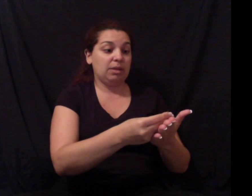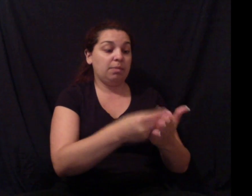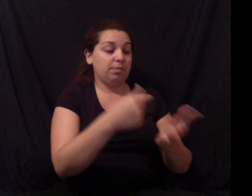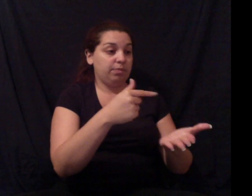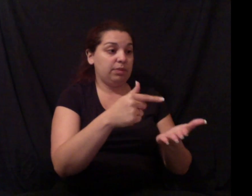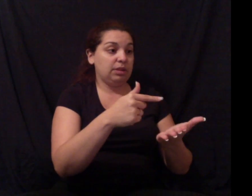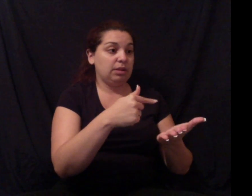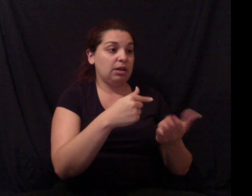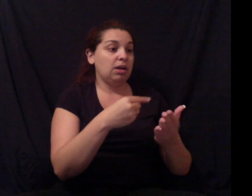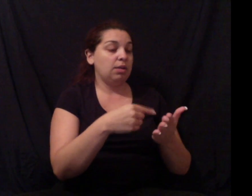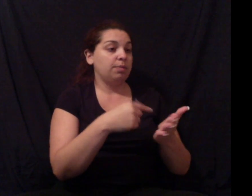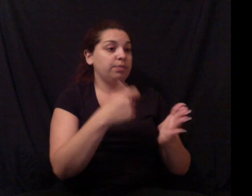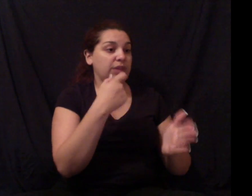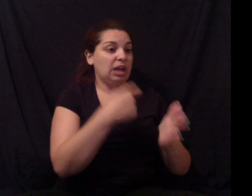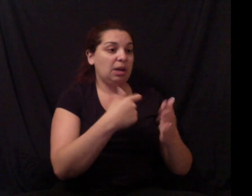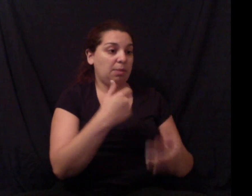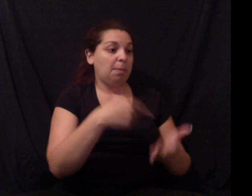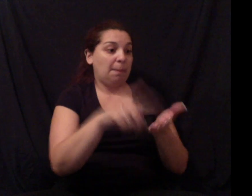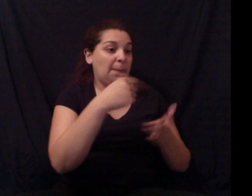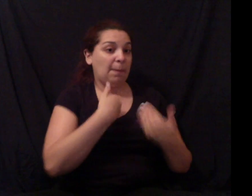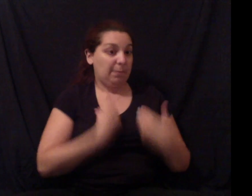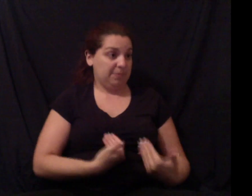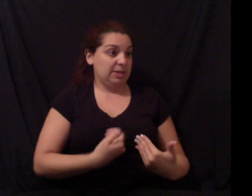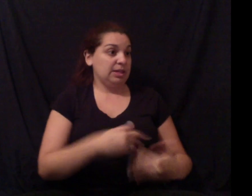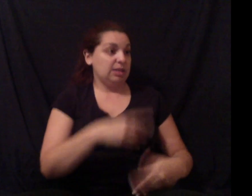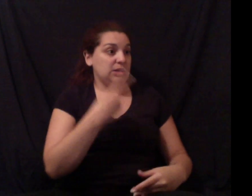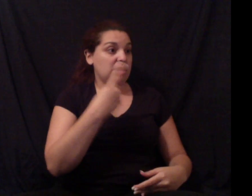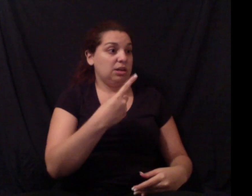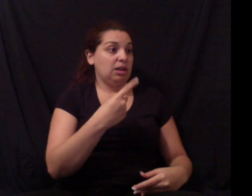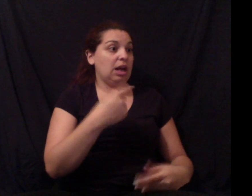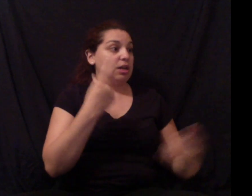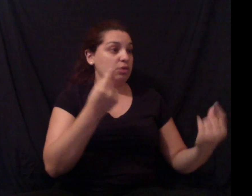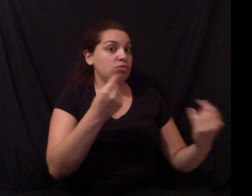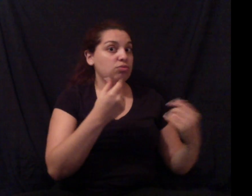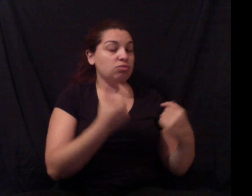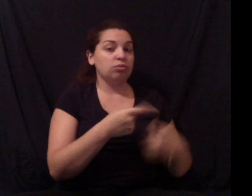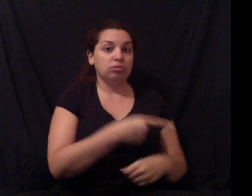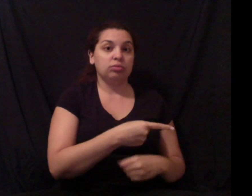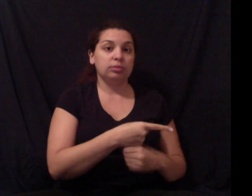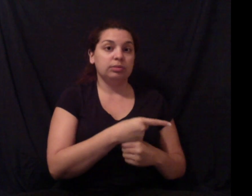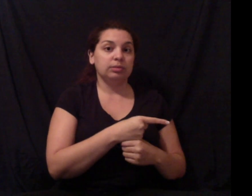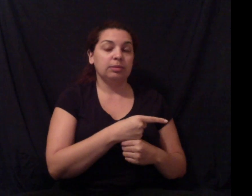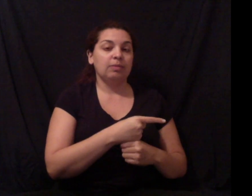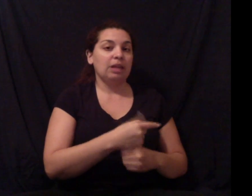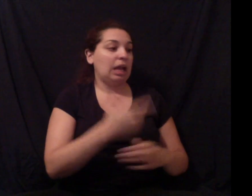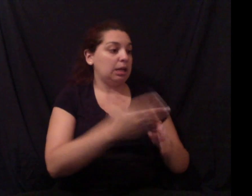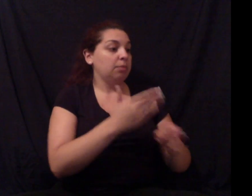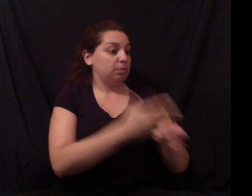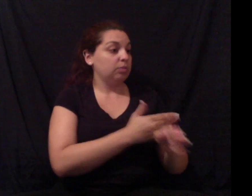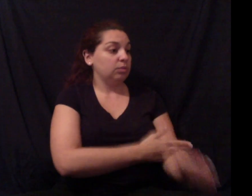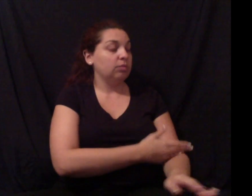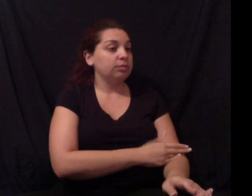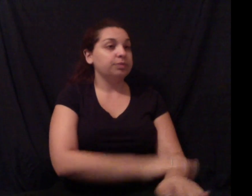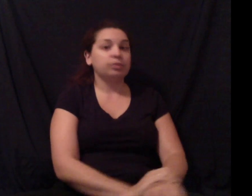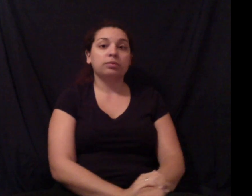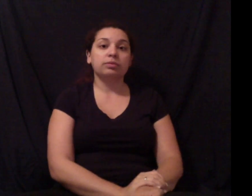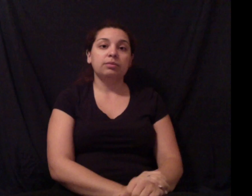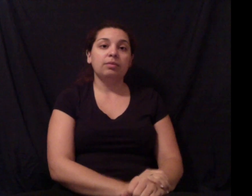really knew that, but it was at that point I was like, okay, man, I think if I put my mind to this, this could be something that I could build up,